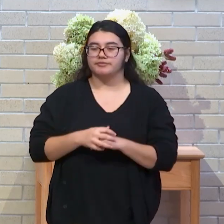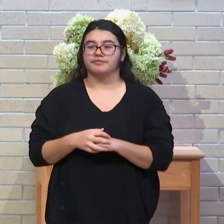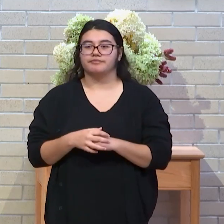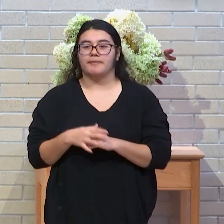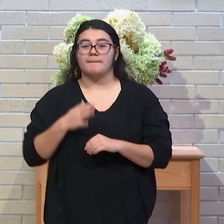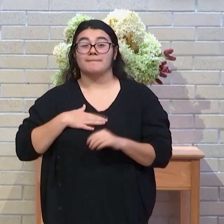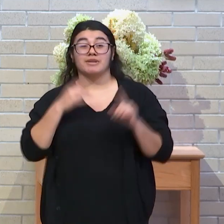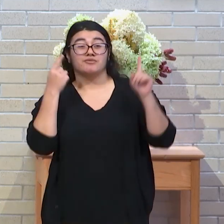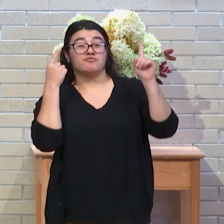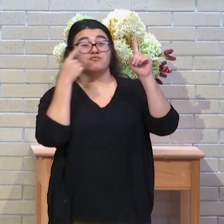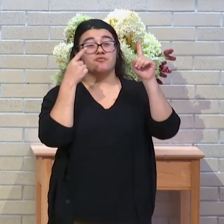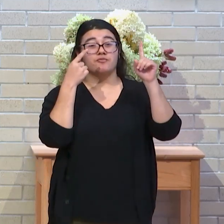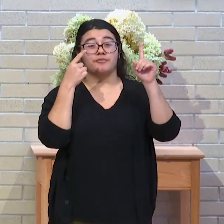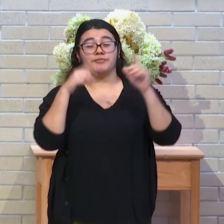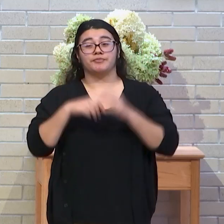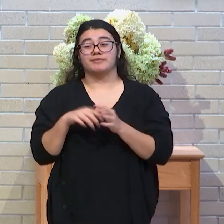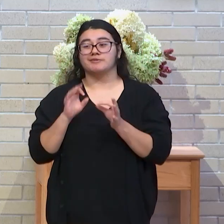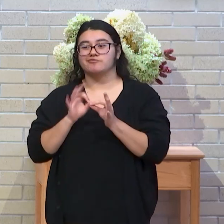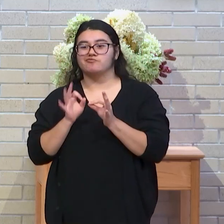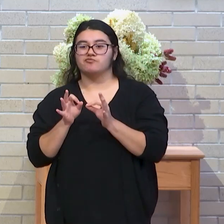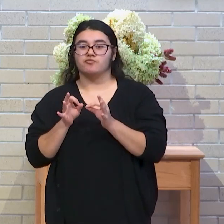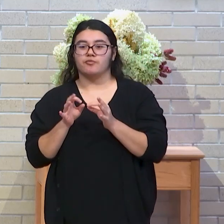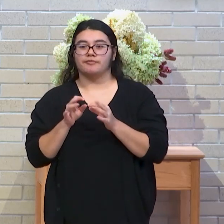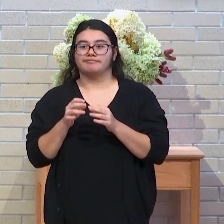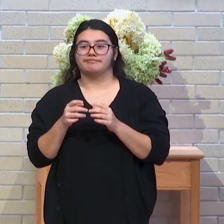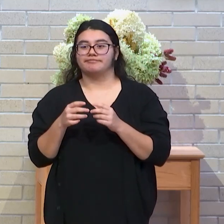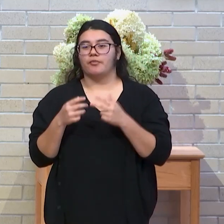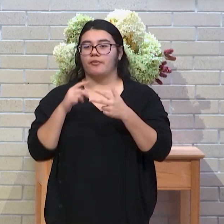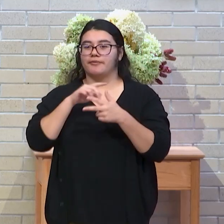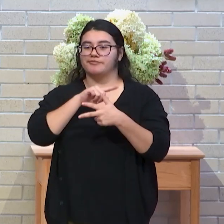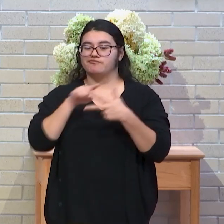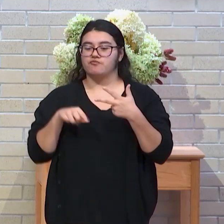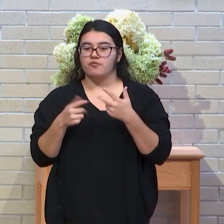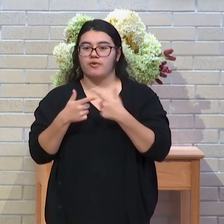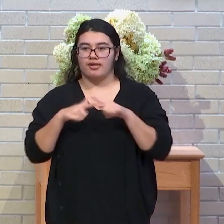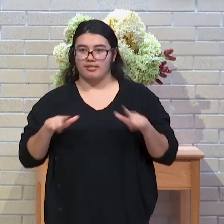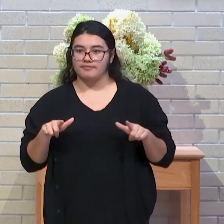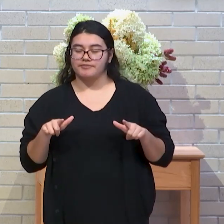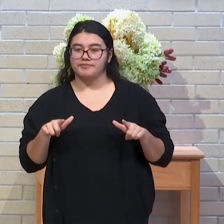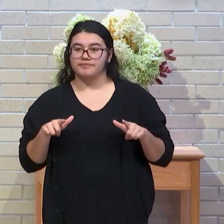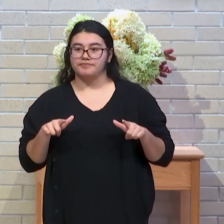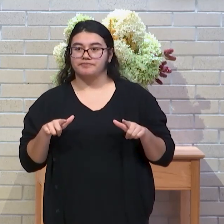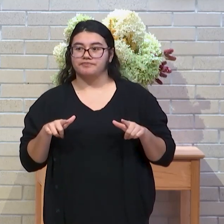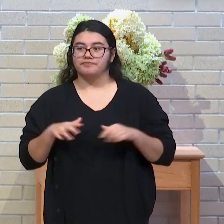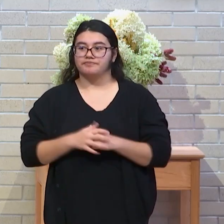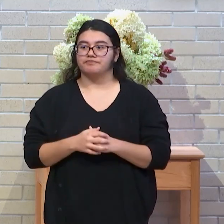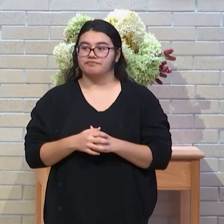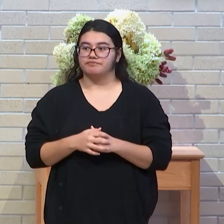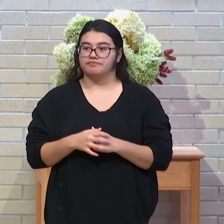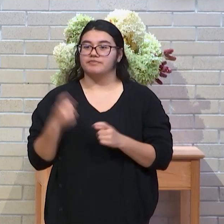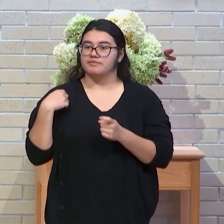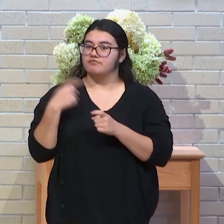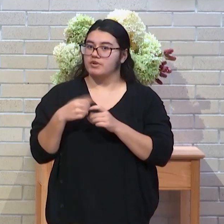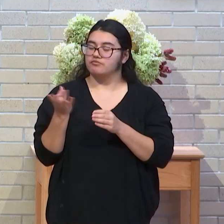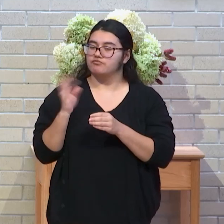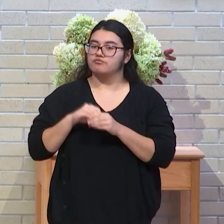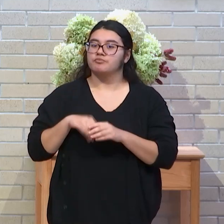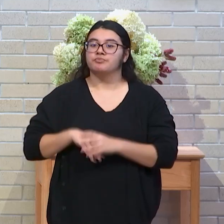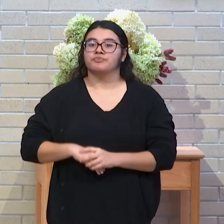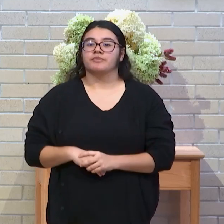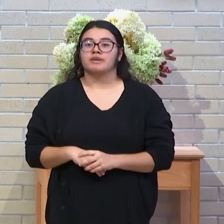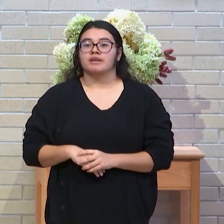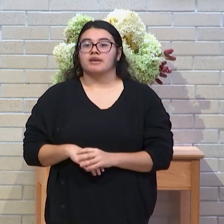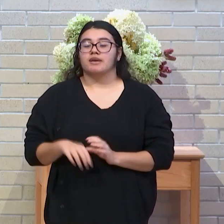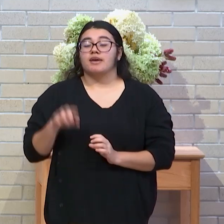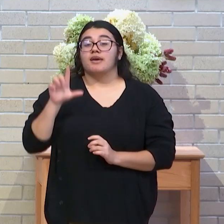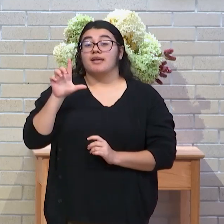wanted to be in that environment. Also had the benefit of using sign language, which is LSEC, which was the